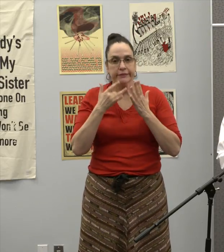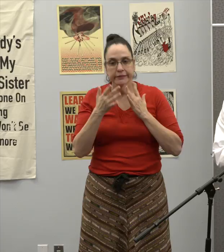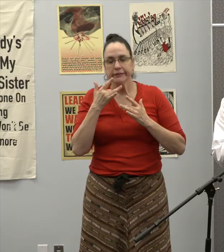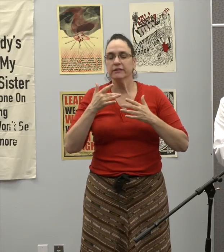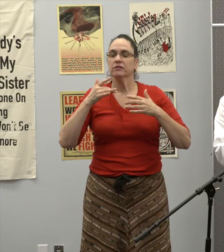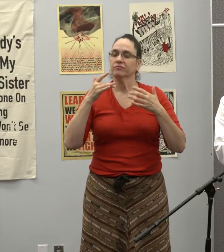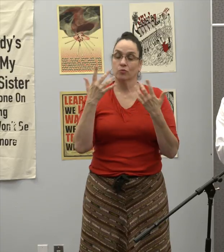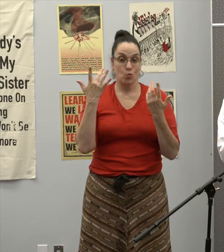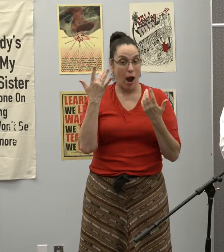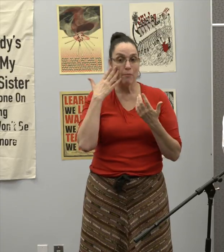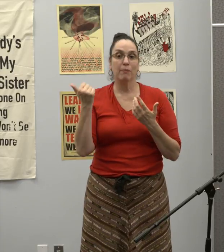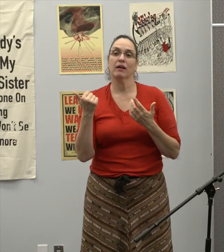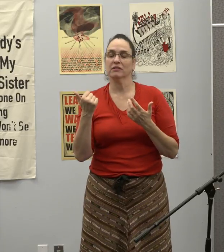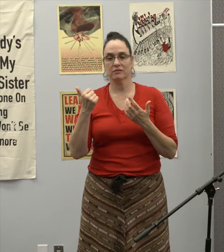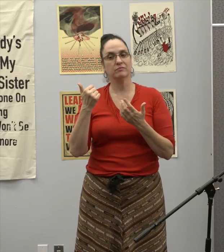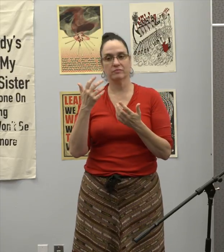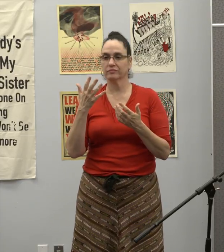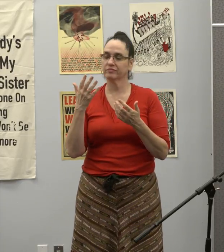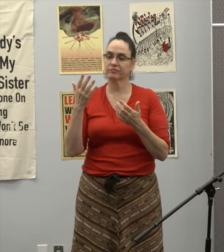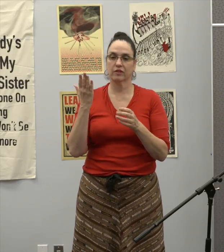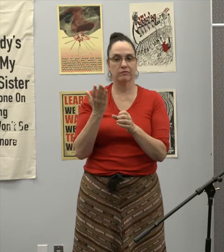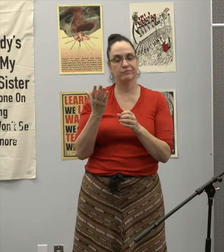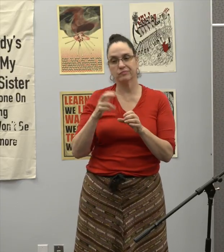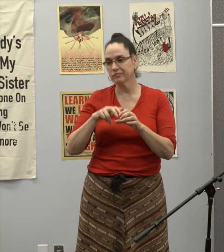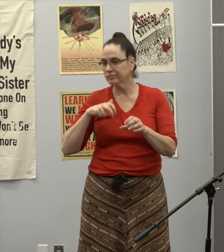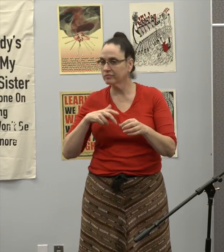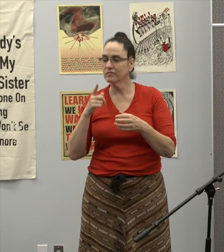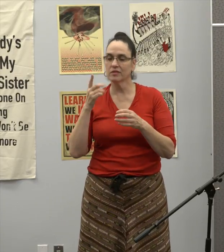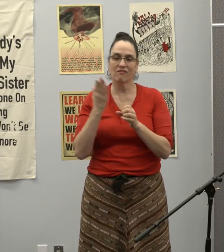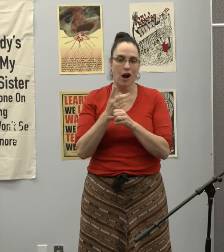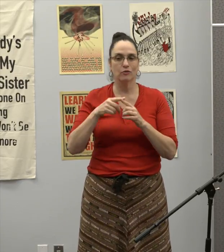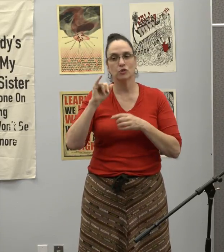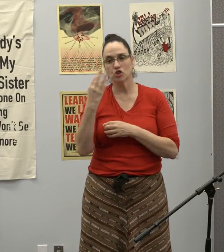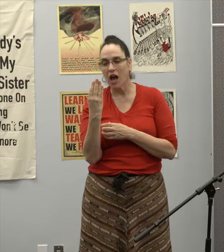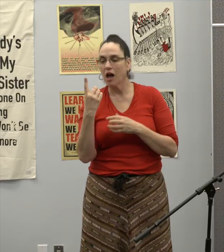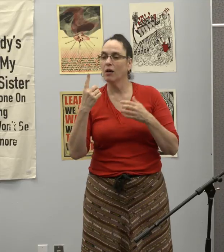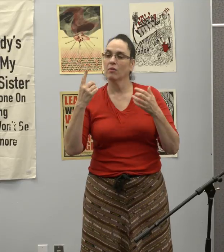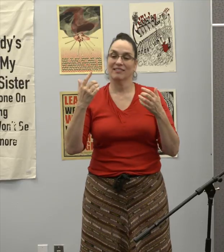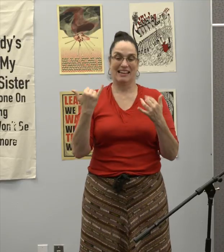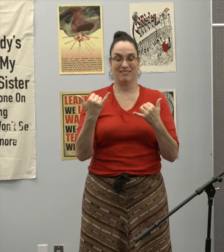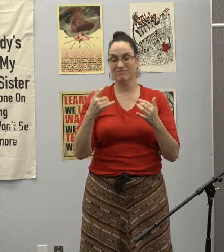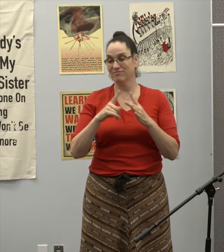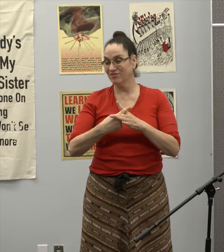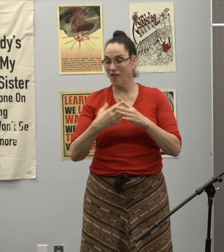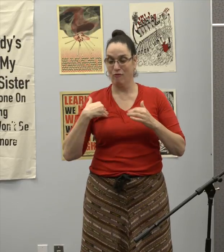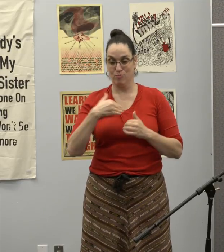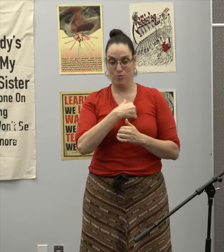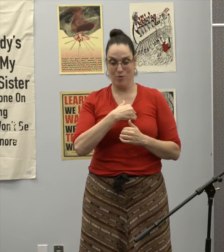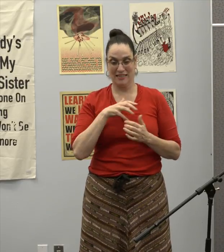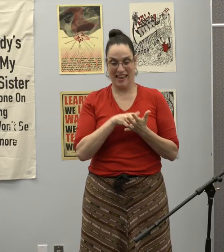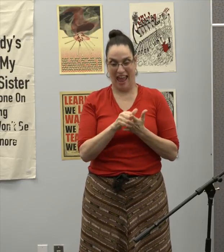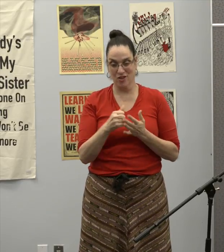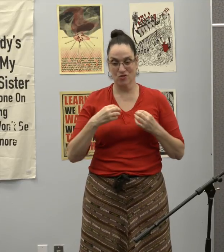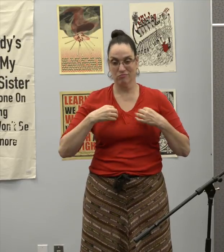her insurance, and she felt a lump in her breast. Unfortunately, she developed metastatic breast cancer. It's a tragedy and